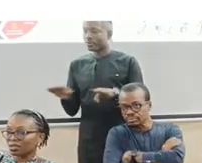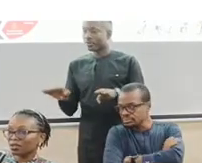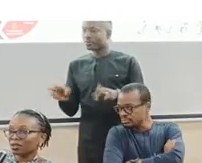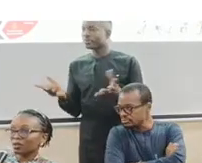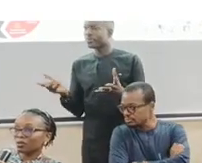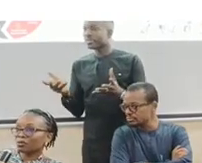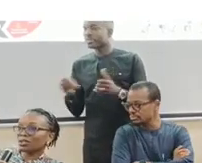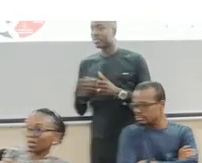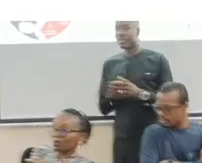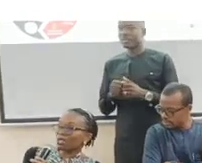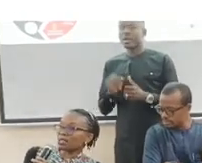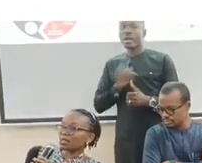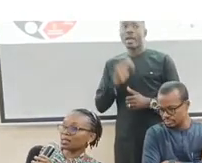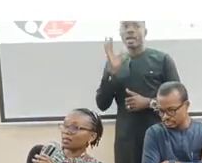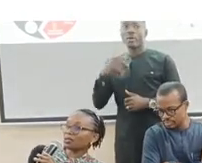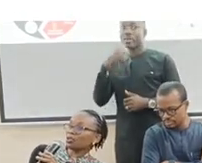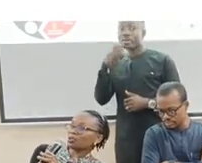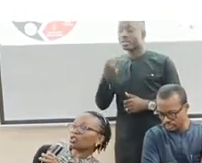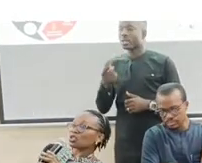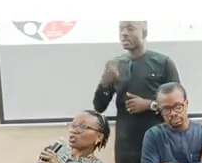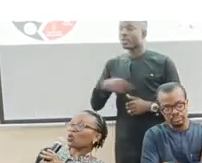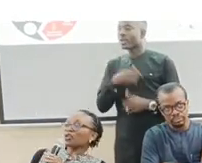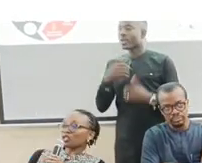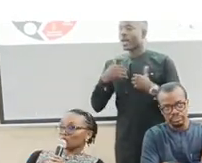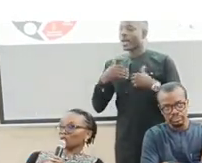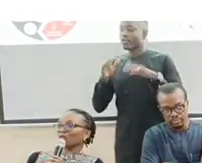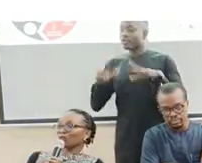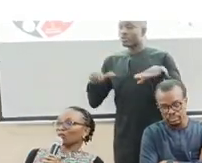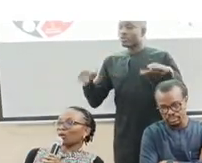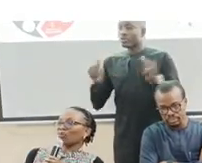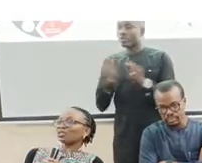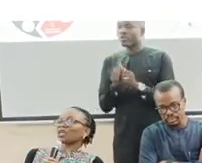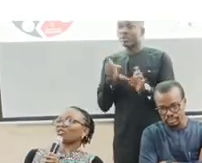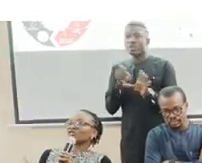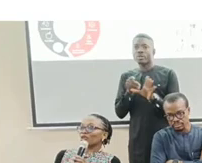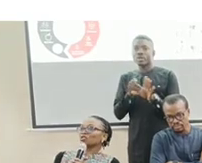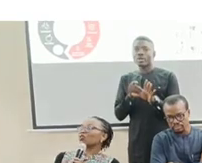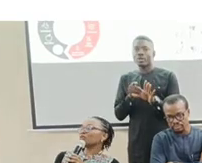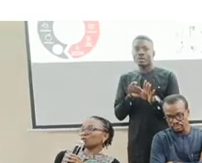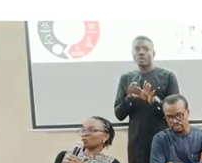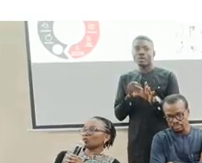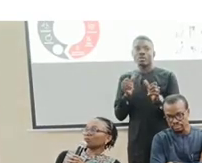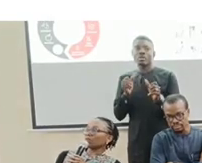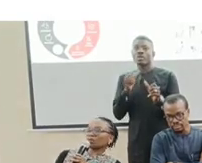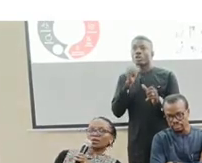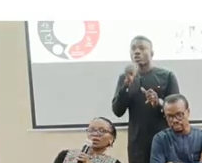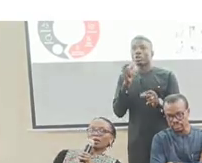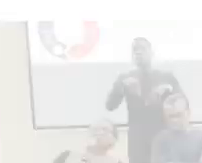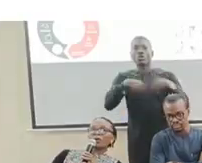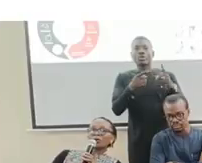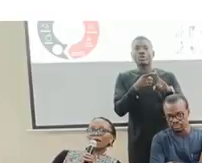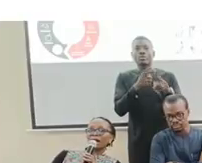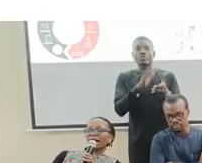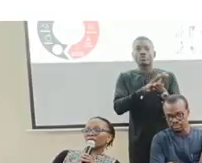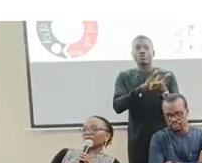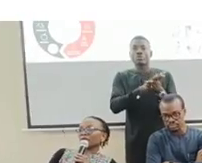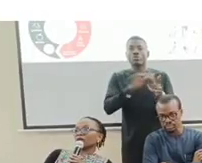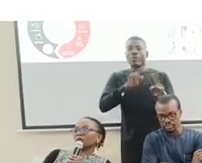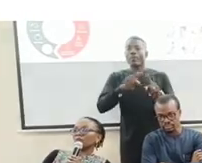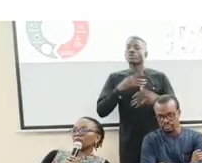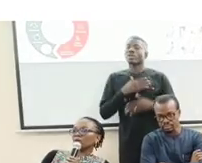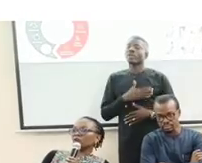children with disabilities, not just going to school, but enjoying going to school. When we